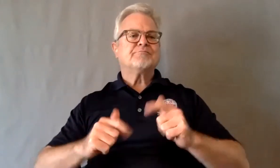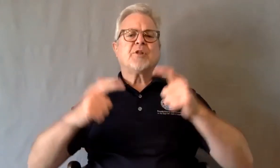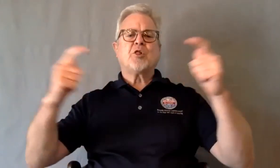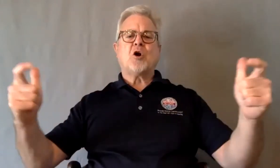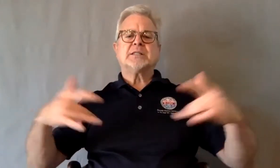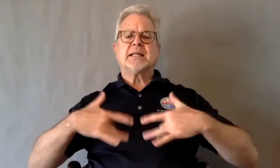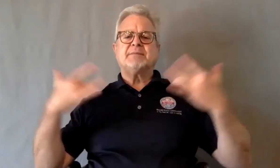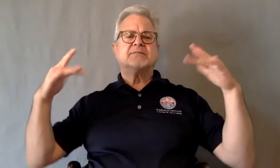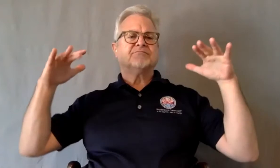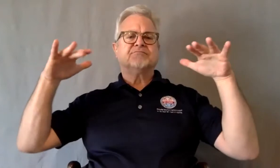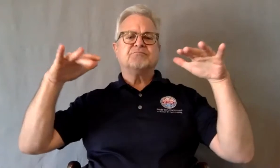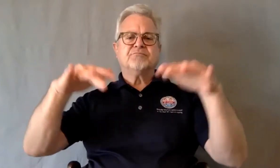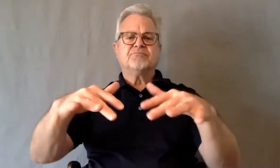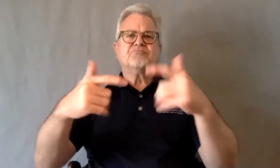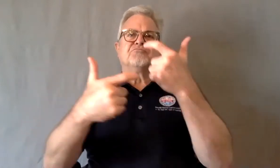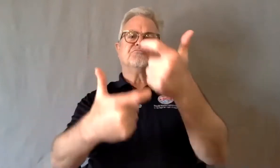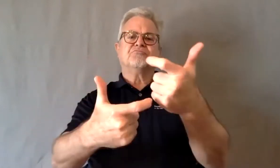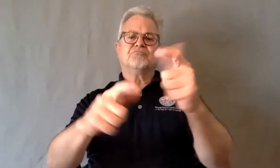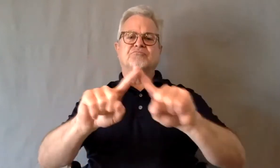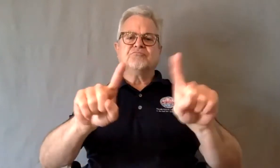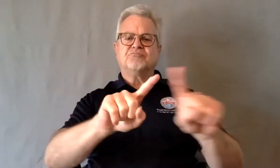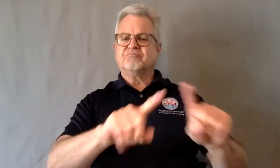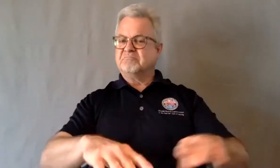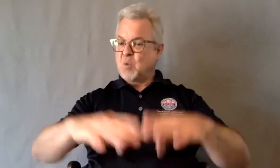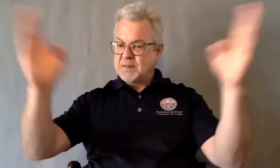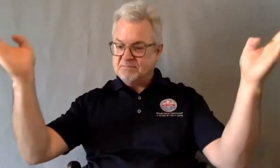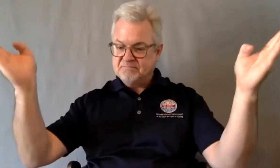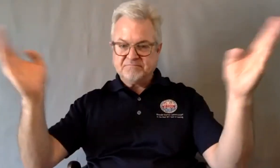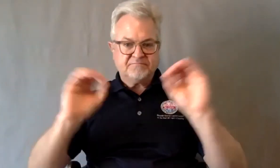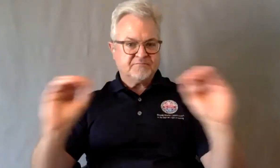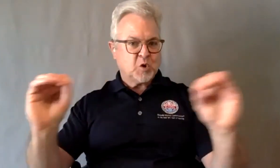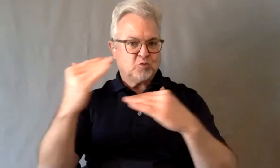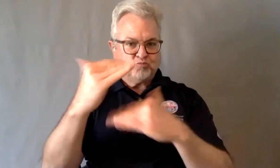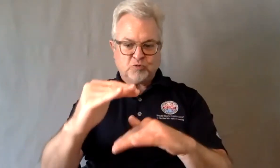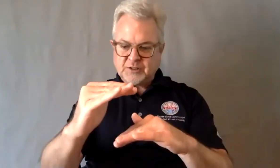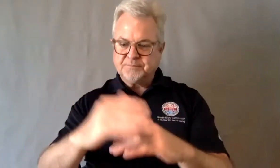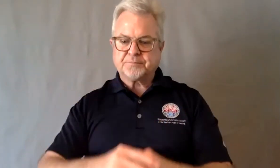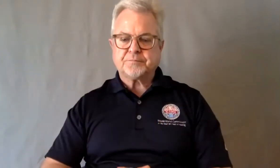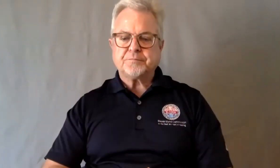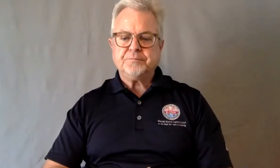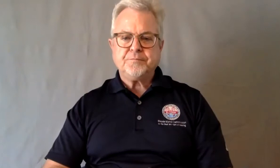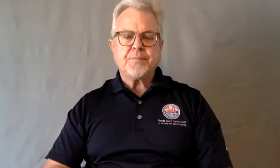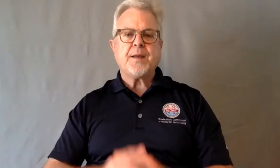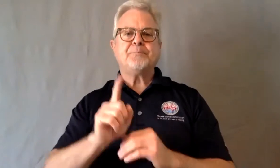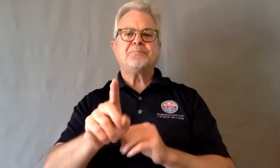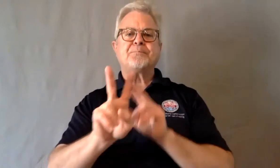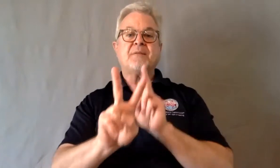Movie theaters, large venues for assembly and different types of gatherings no longer have